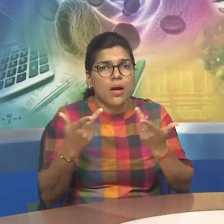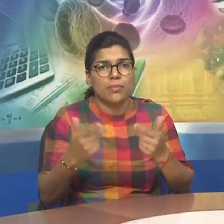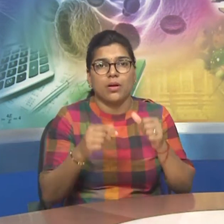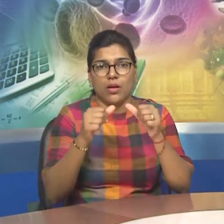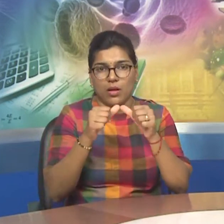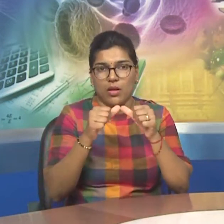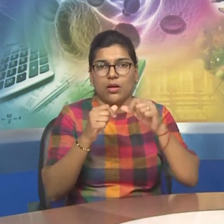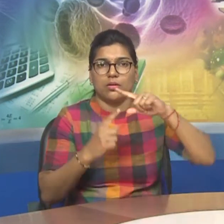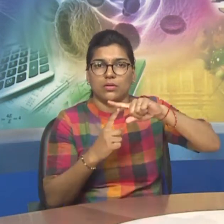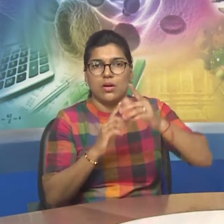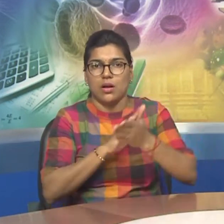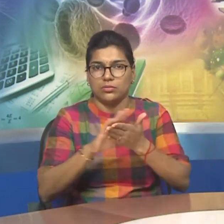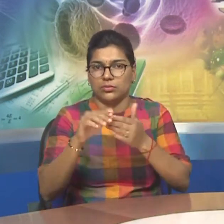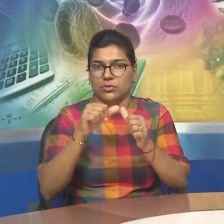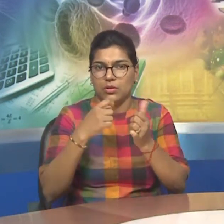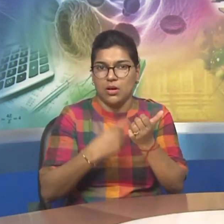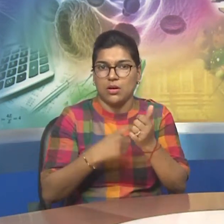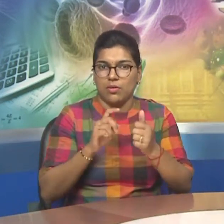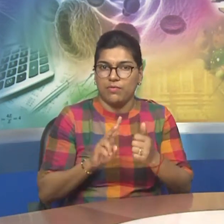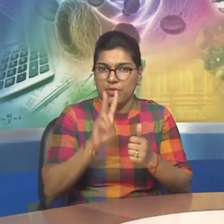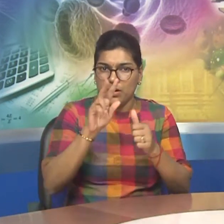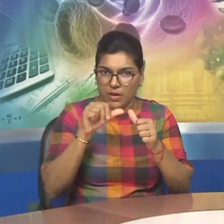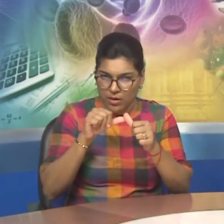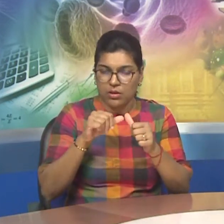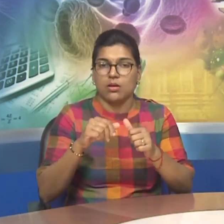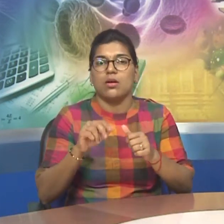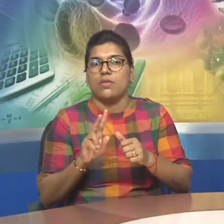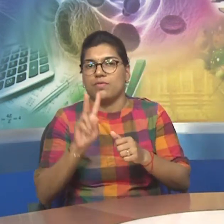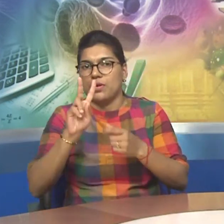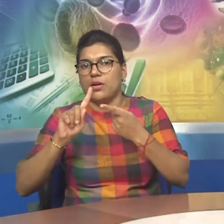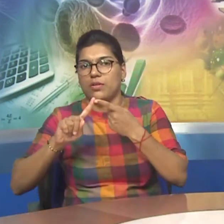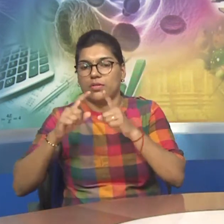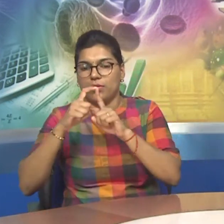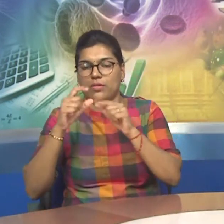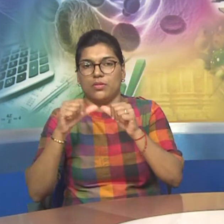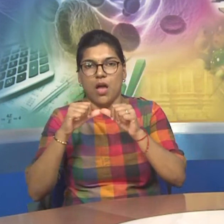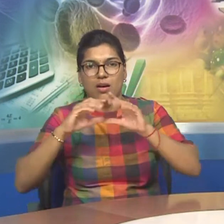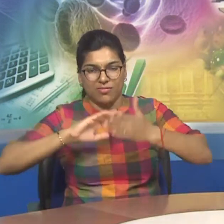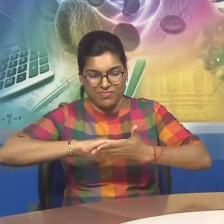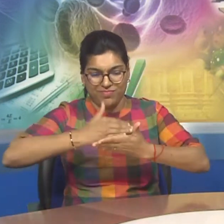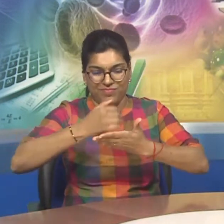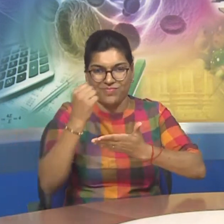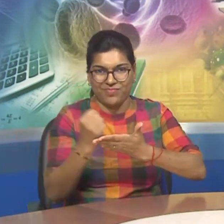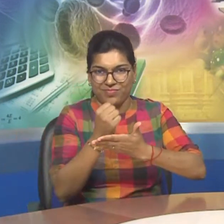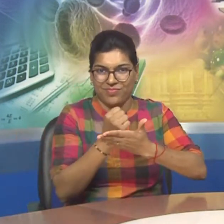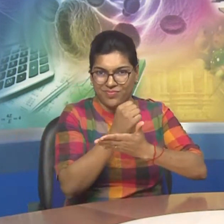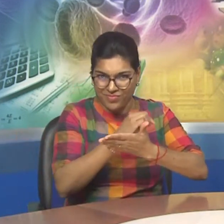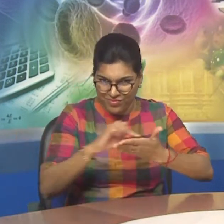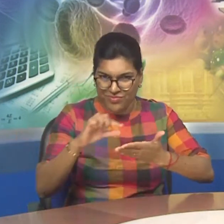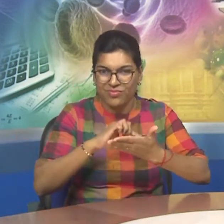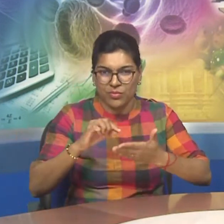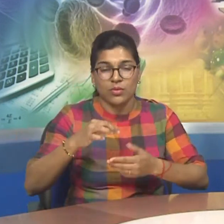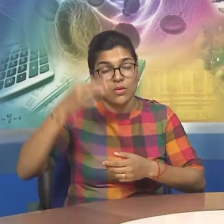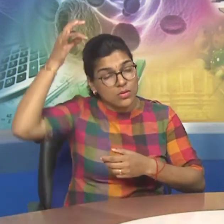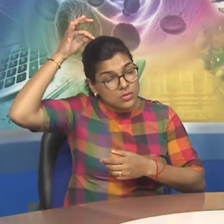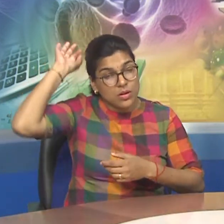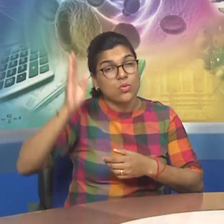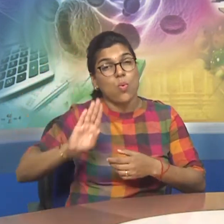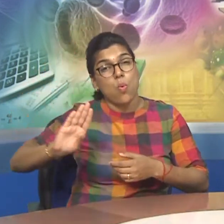which are given on the next slide. And after going through all those lines